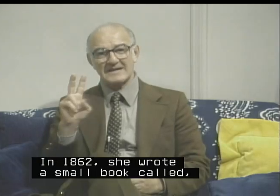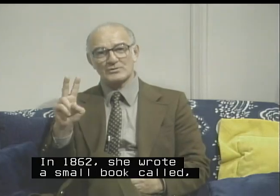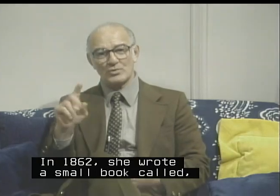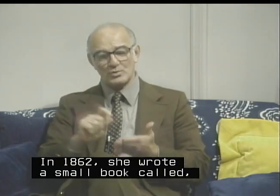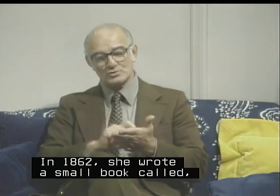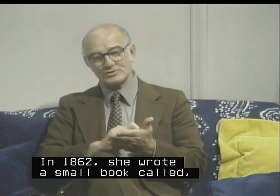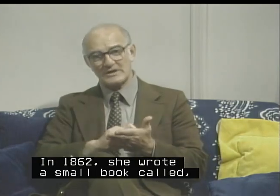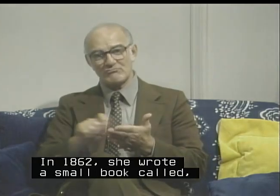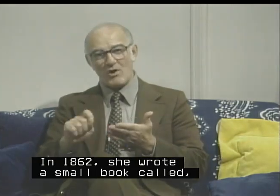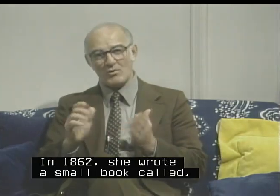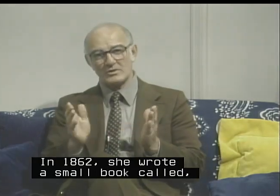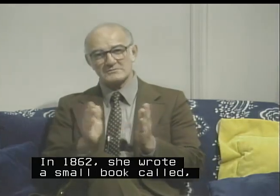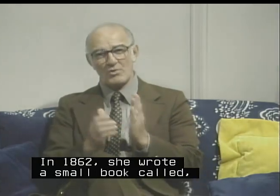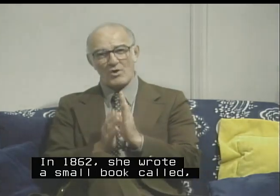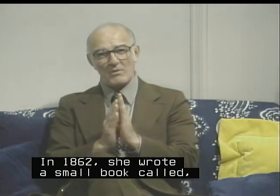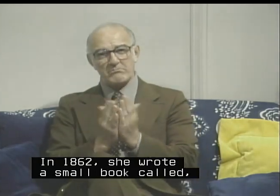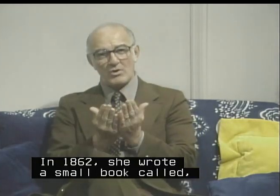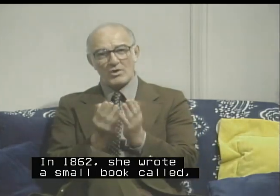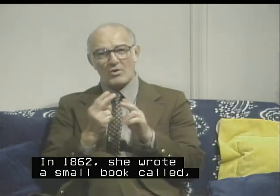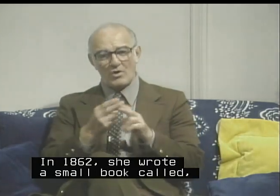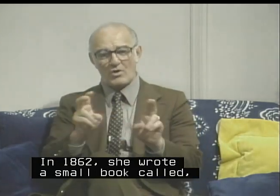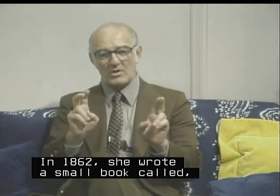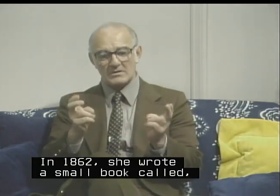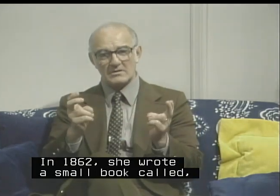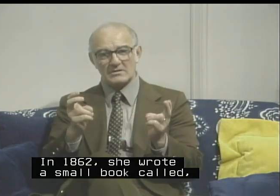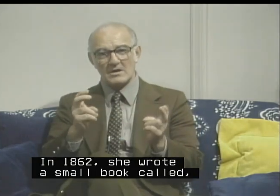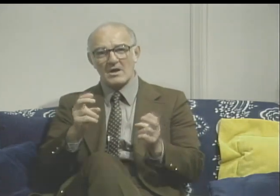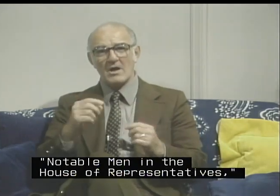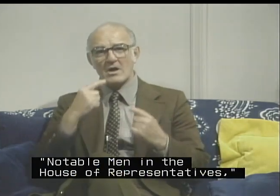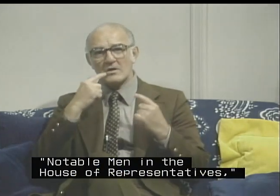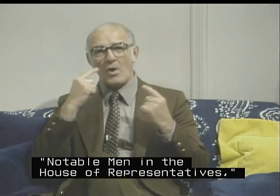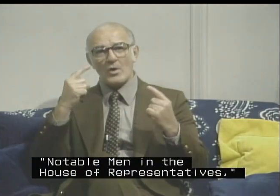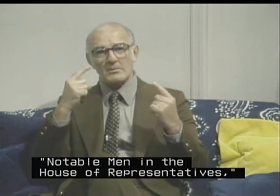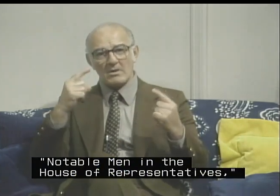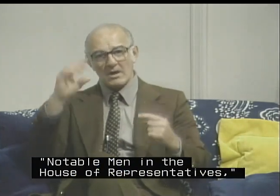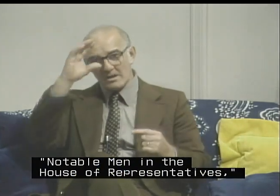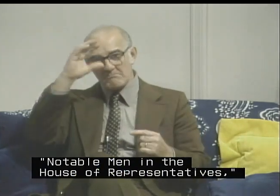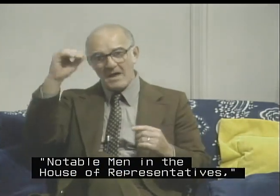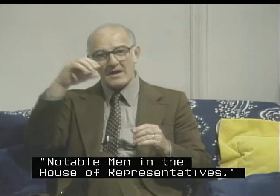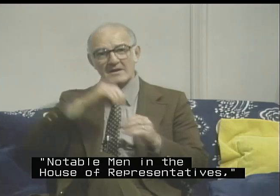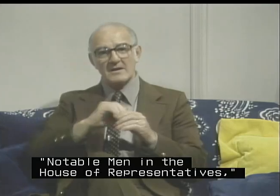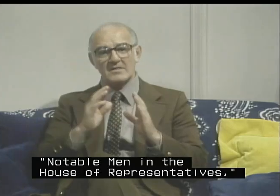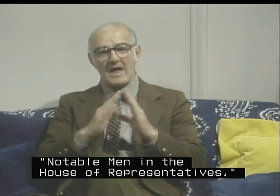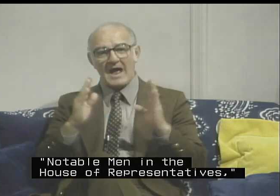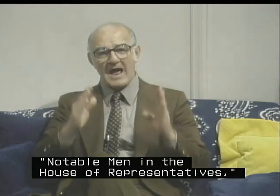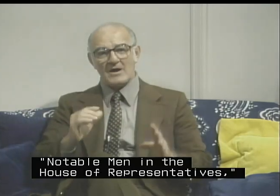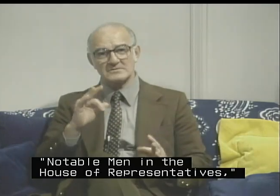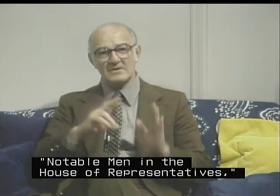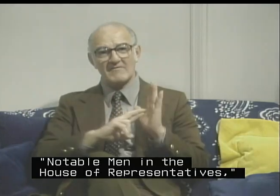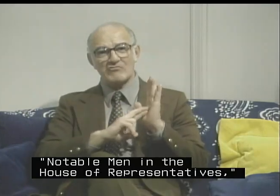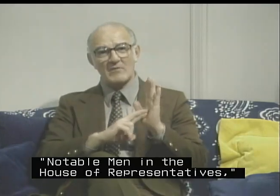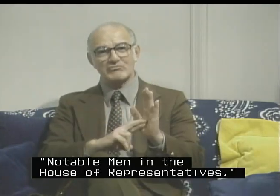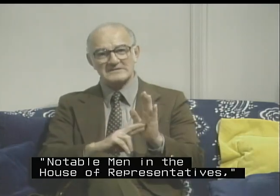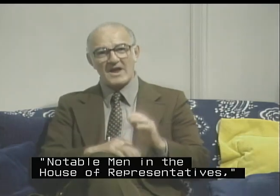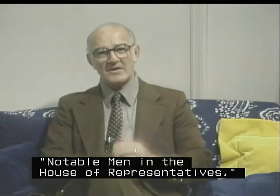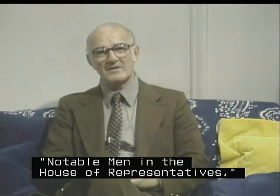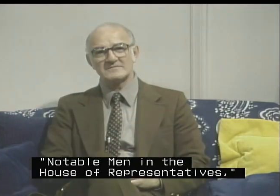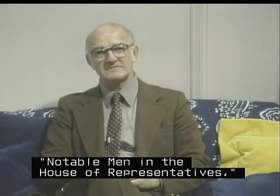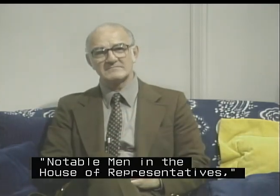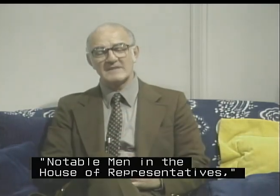1862, she wrote a small book called Notable Men in the House of Representatives.